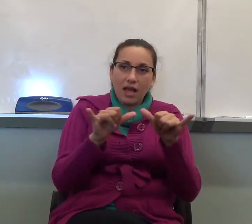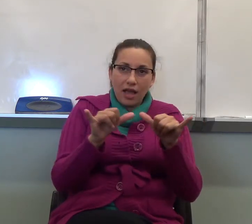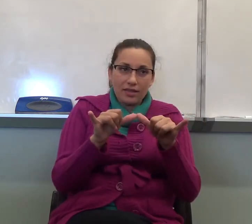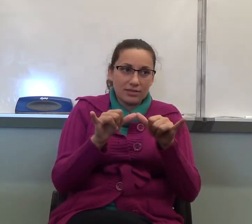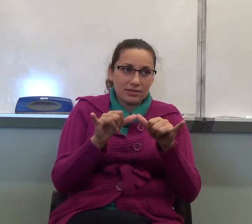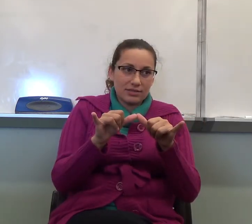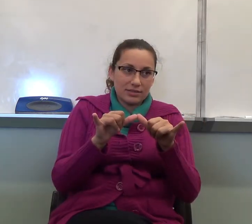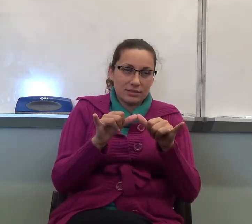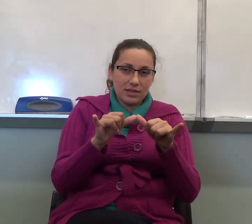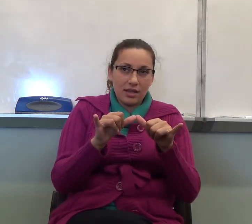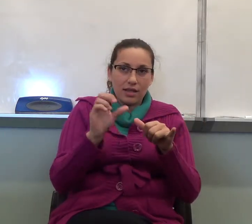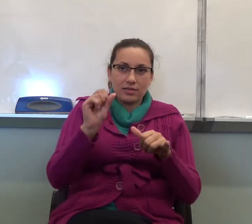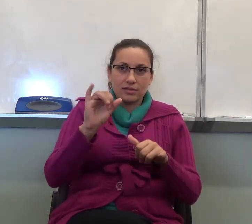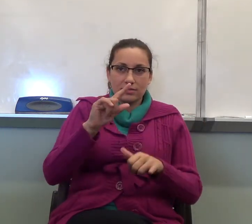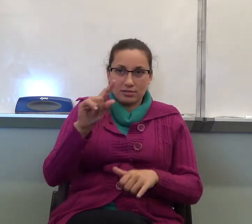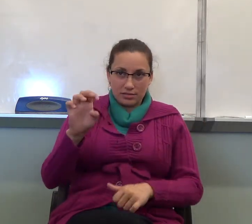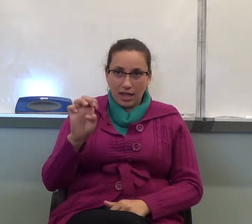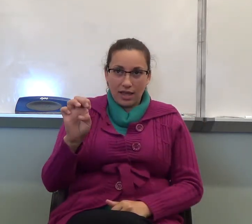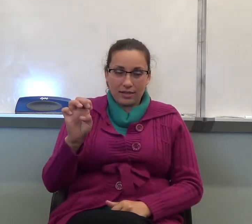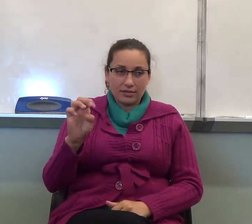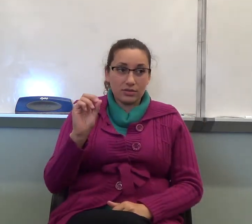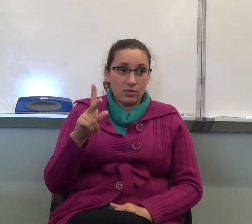want the size of it. Okay?